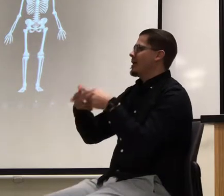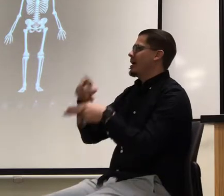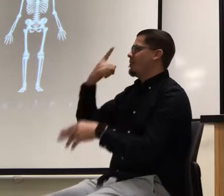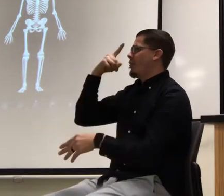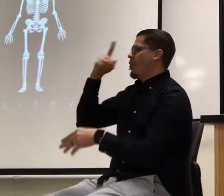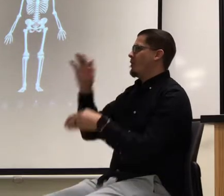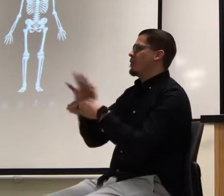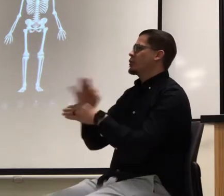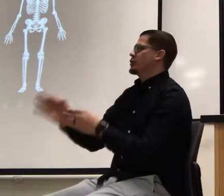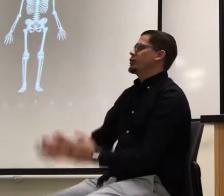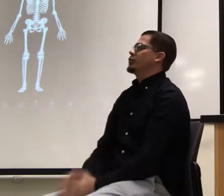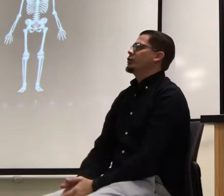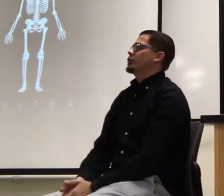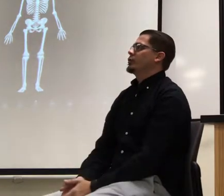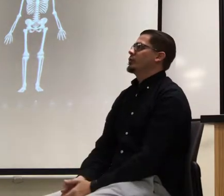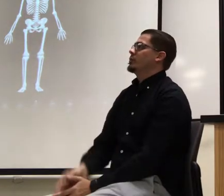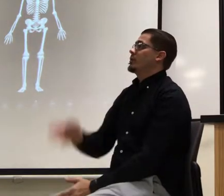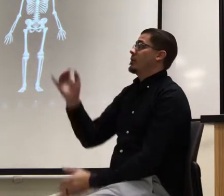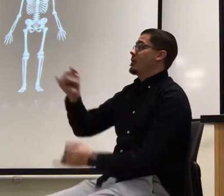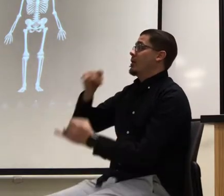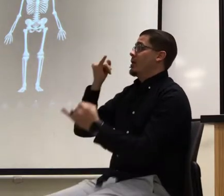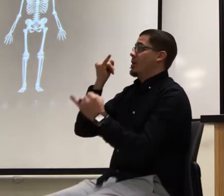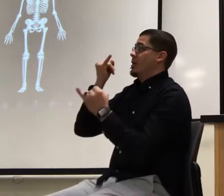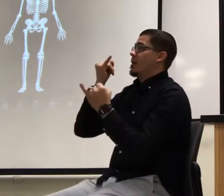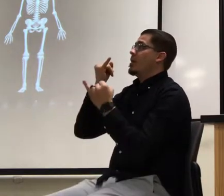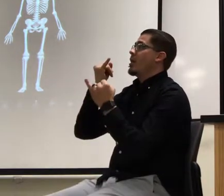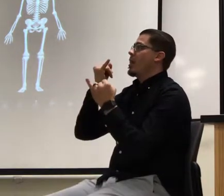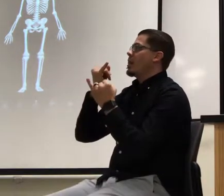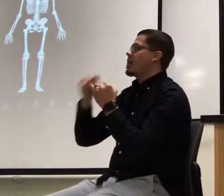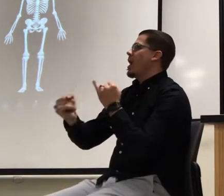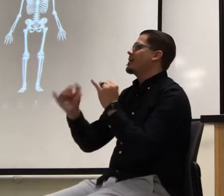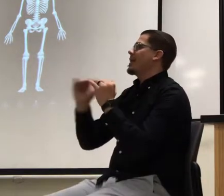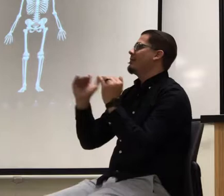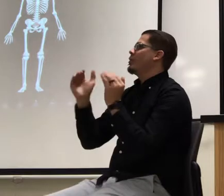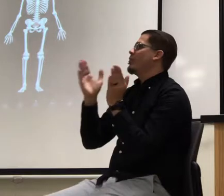of organization. And the last level of organization is innervation.